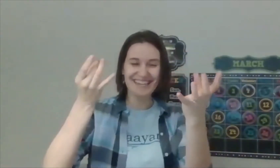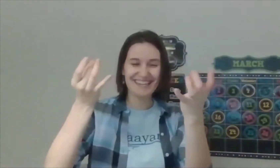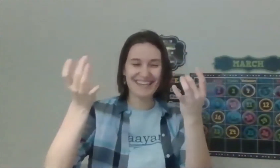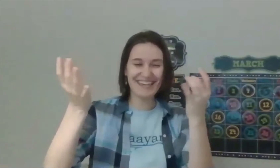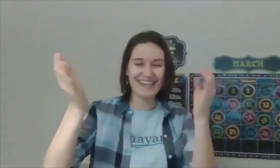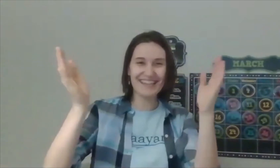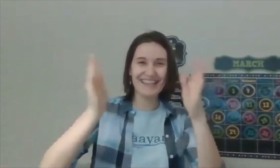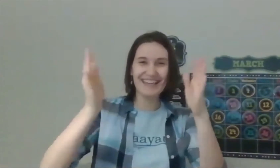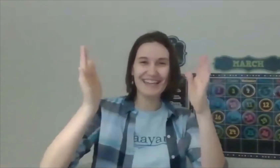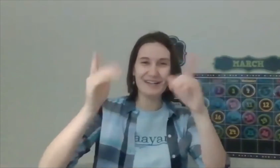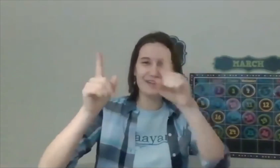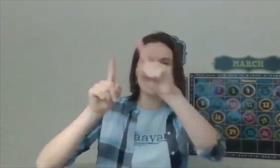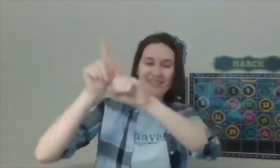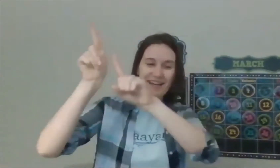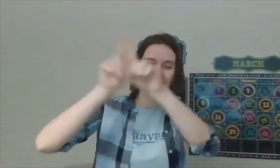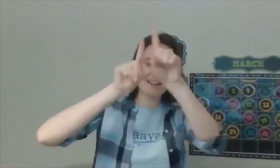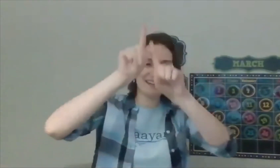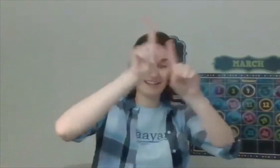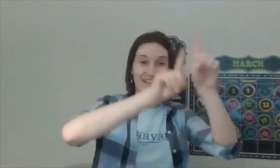Sticky little star.